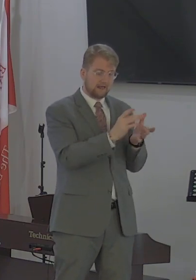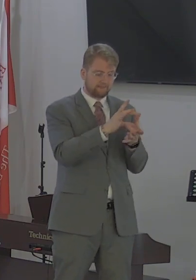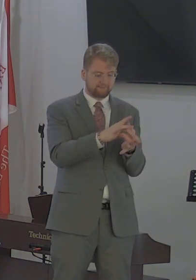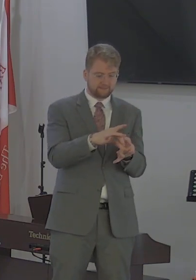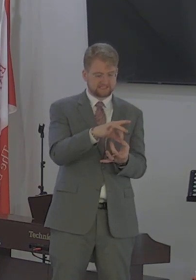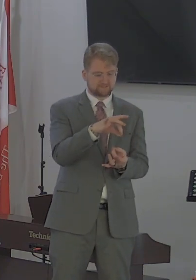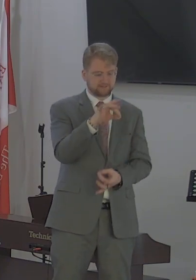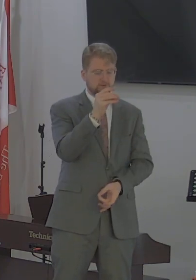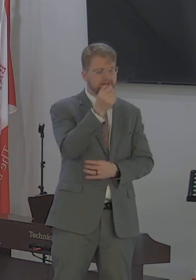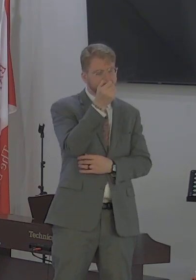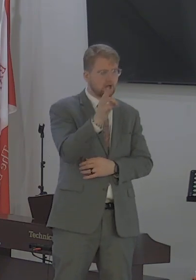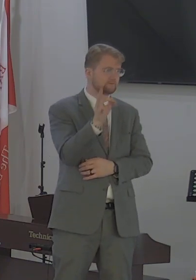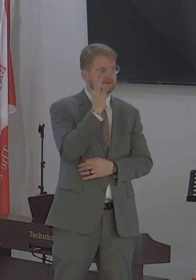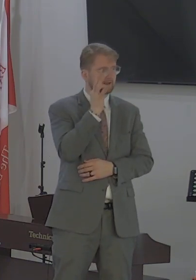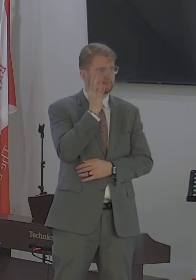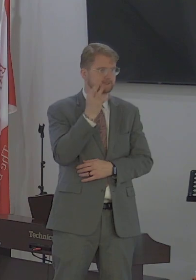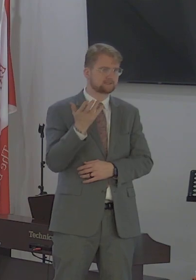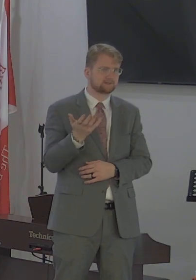Not cannibalism, cannabis.